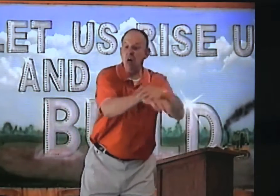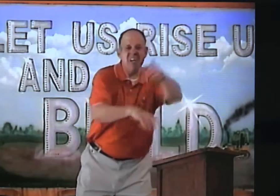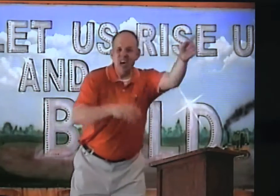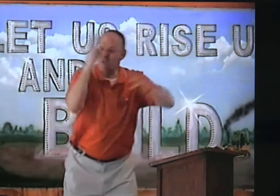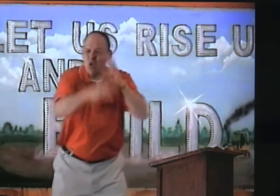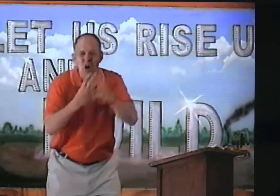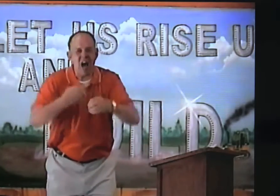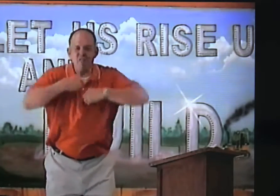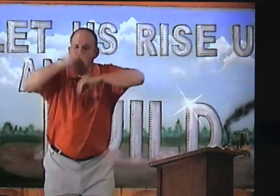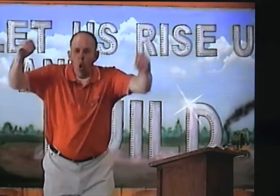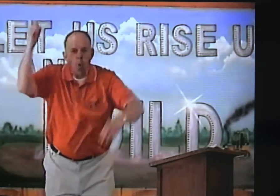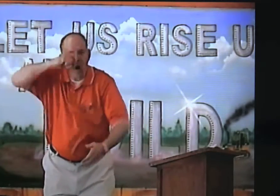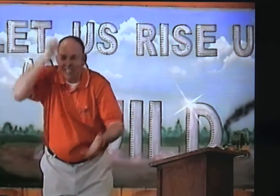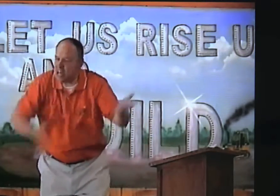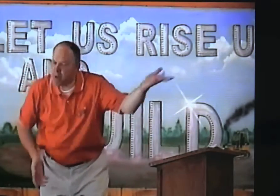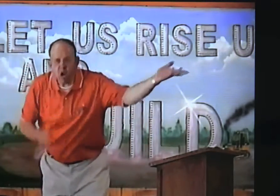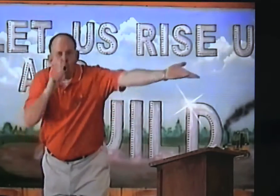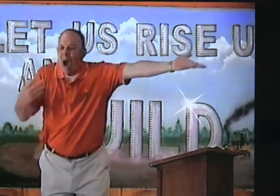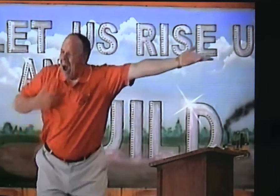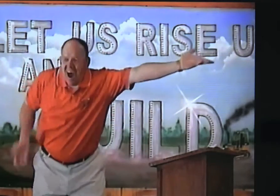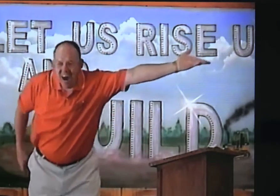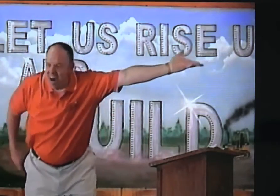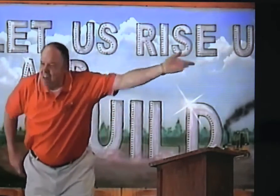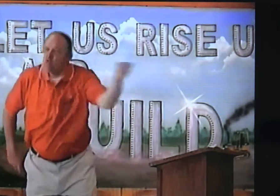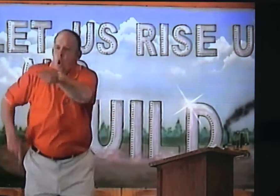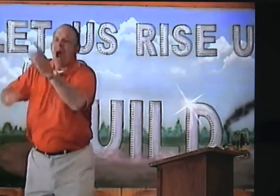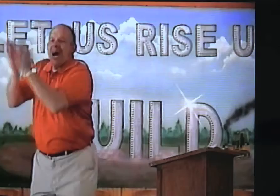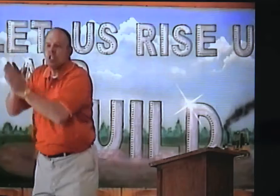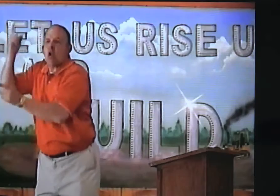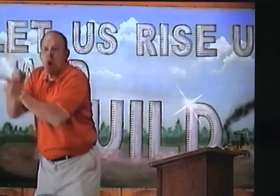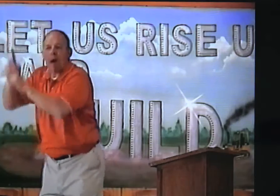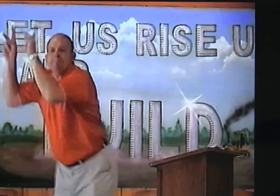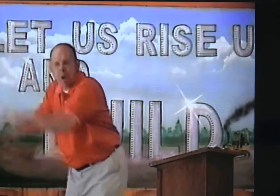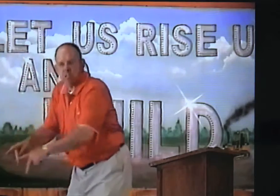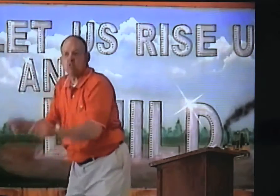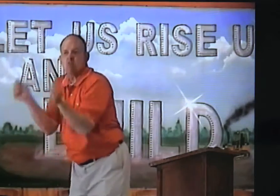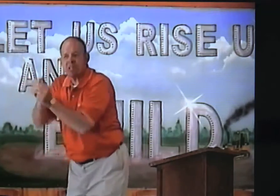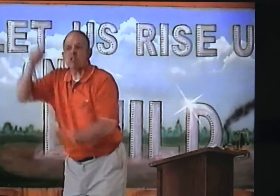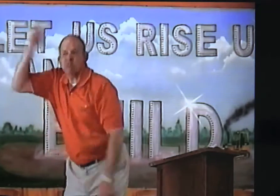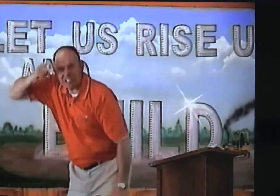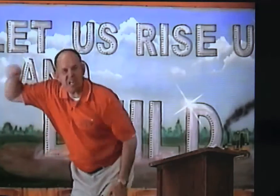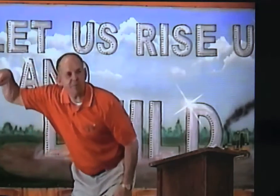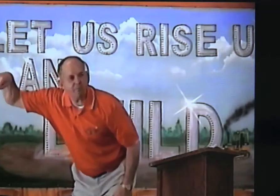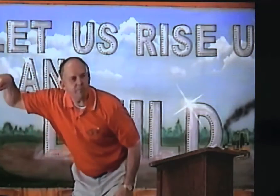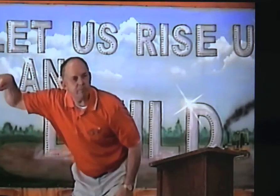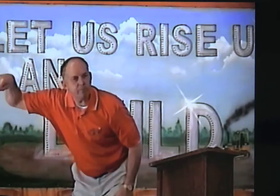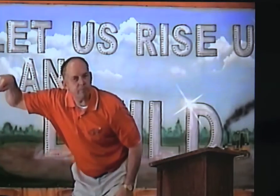help, they'll advise you wrong. They don't have God's wisdom. You ask the right person with the right wisdom.